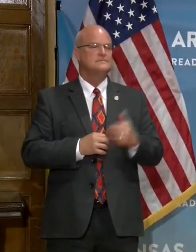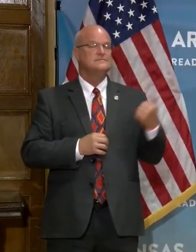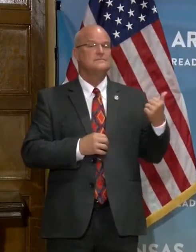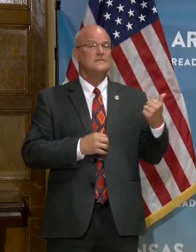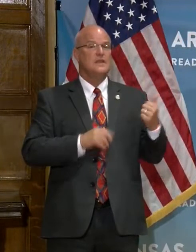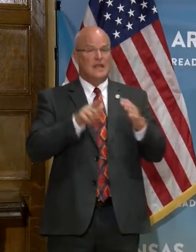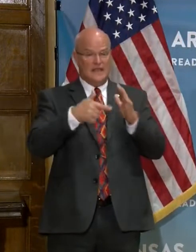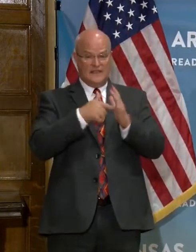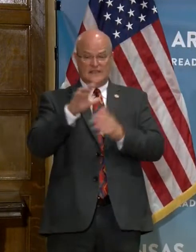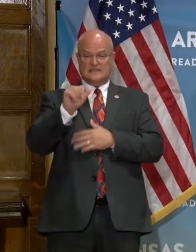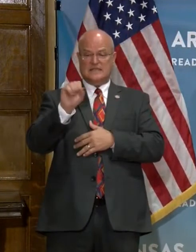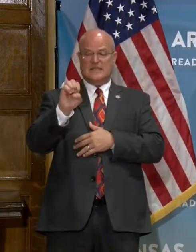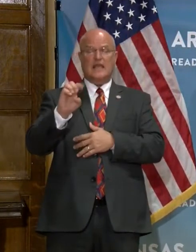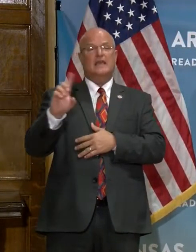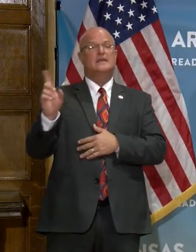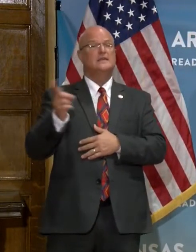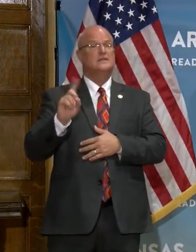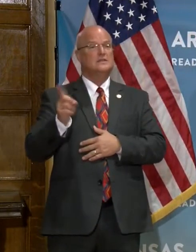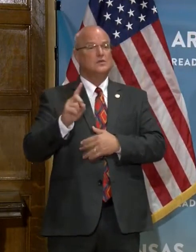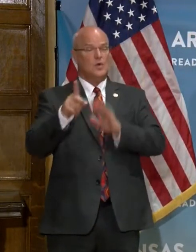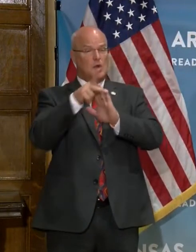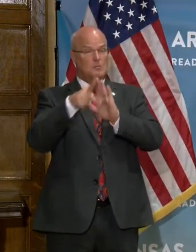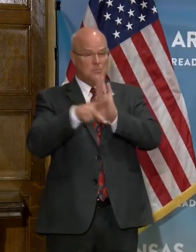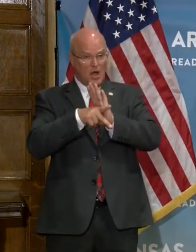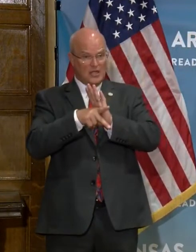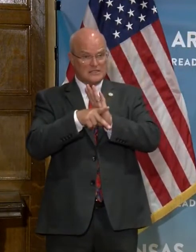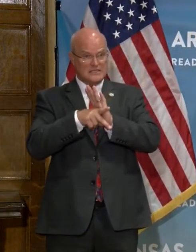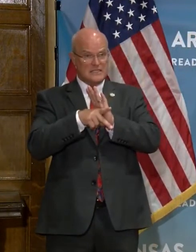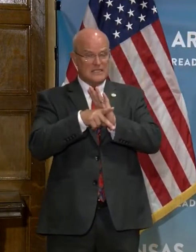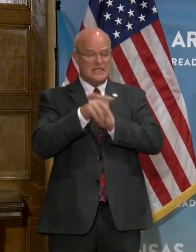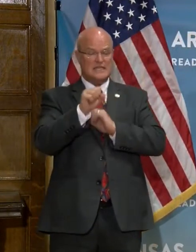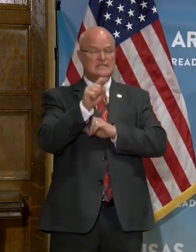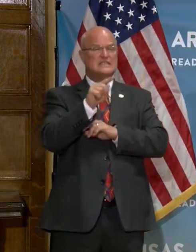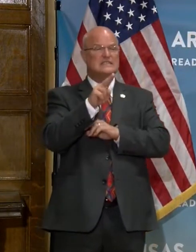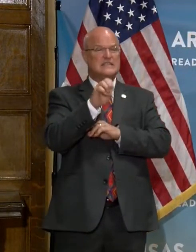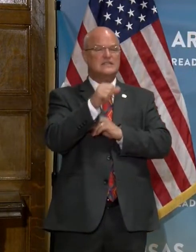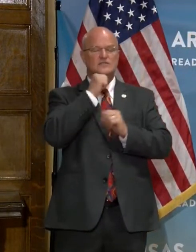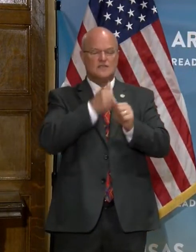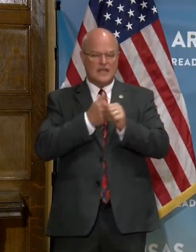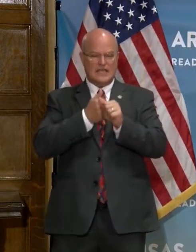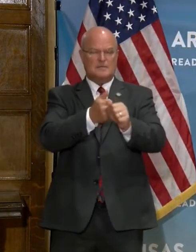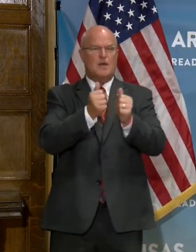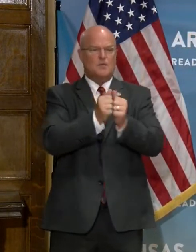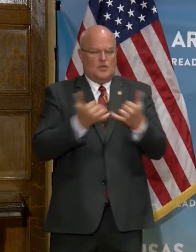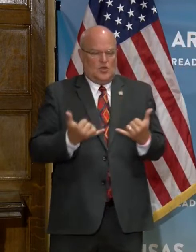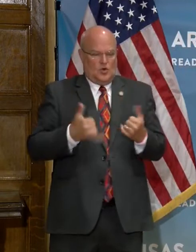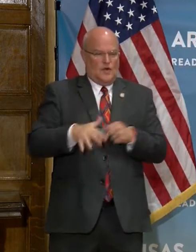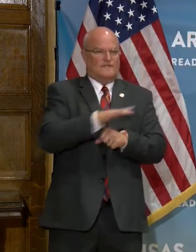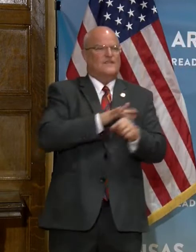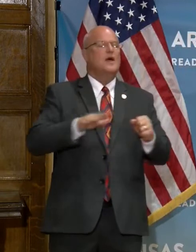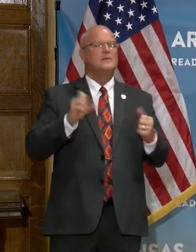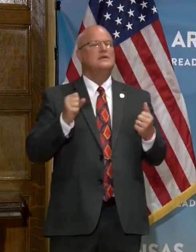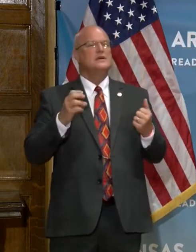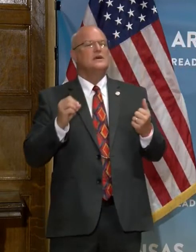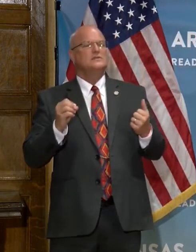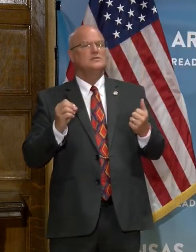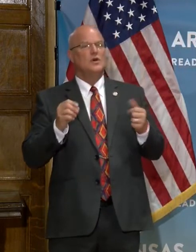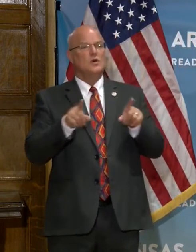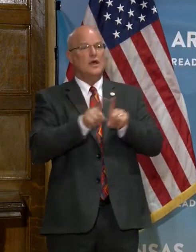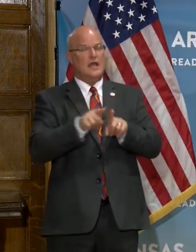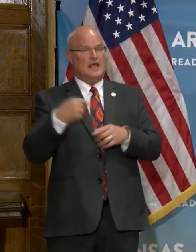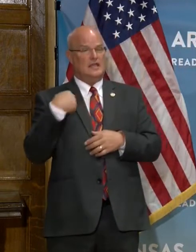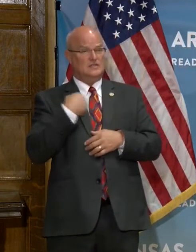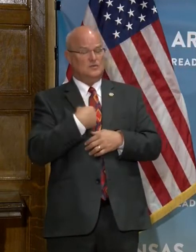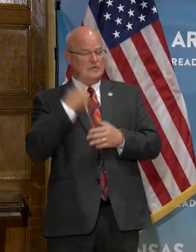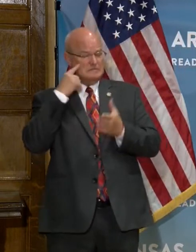So this is a case where policy and in some cases statute have not kept pace with the current environment. And so as